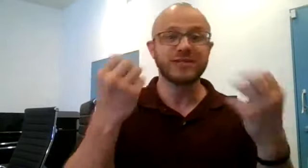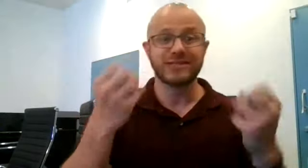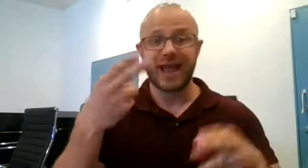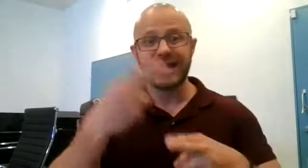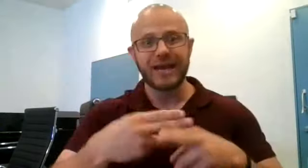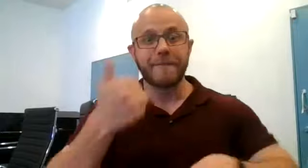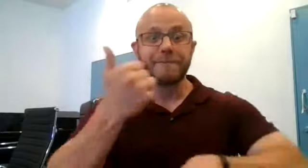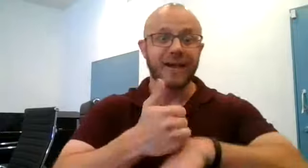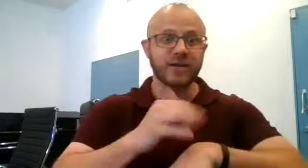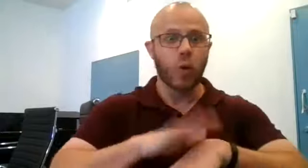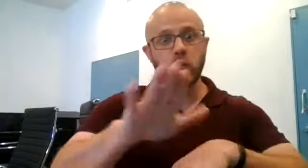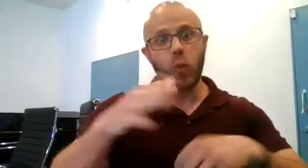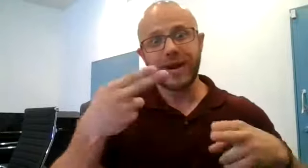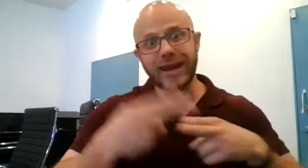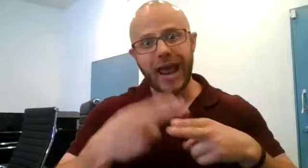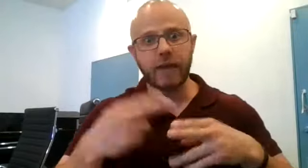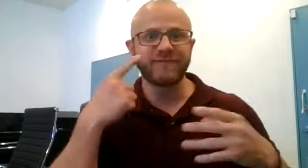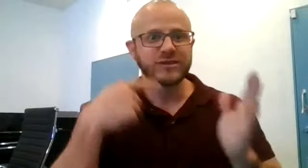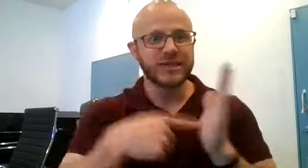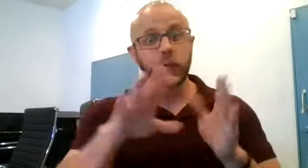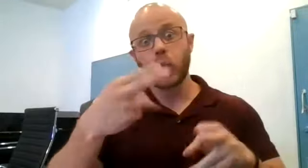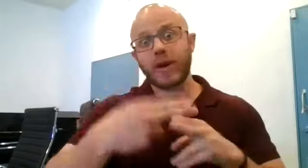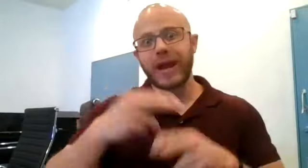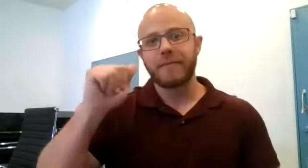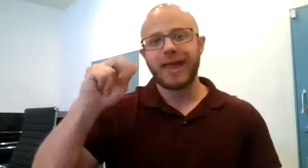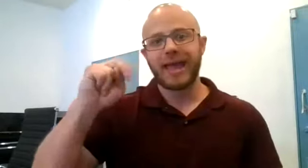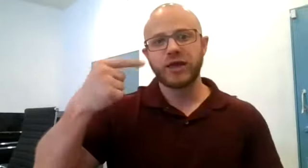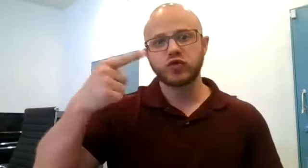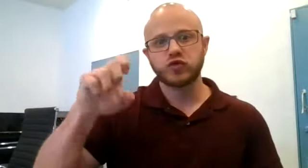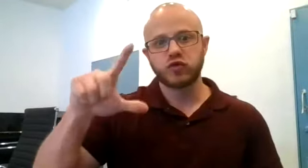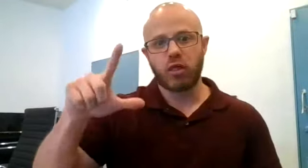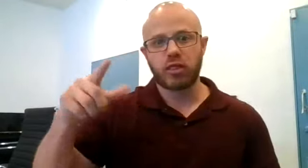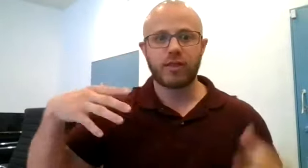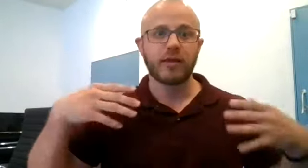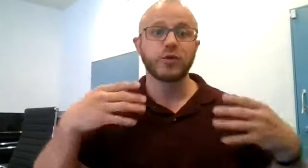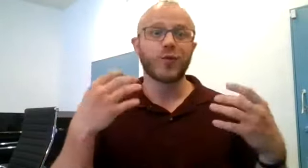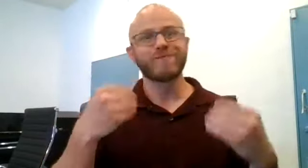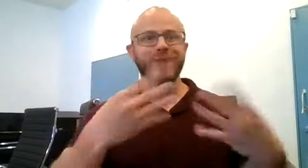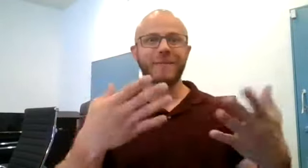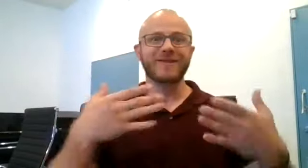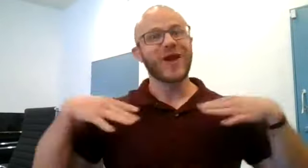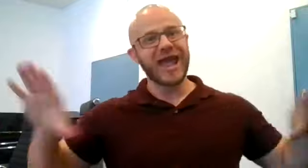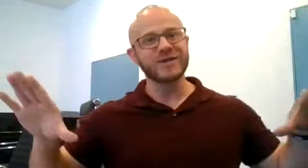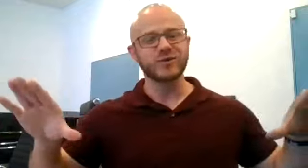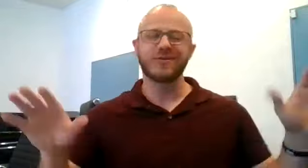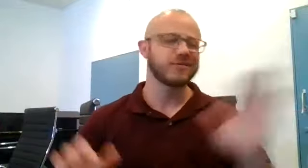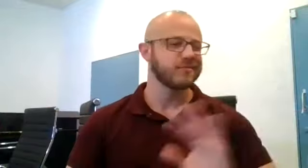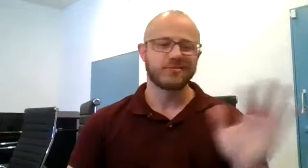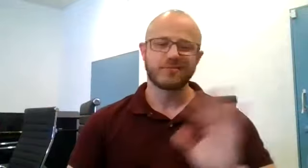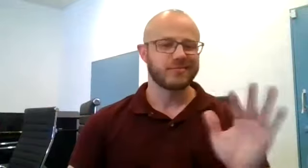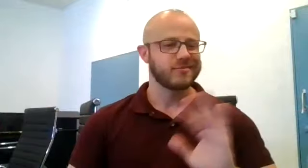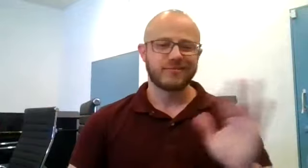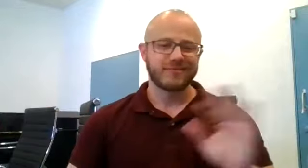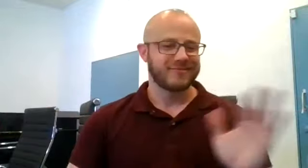person gives you a sign name based on your name, for example, your name is Angel, so maybe they give you the angel sign,